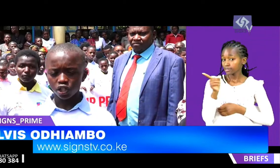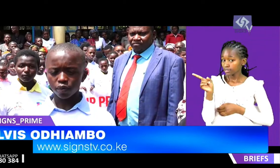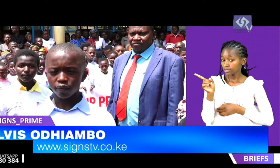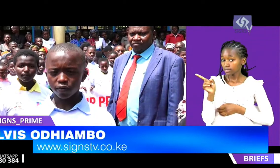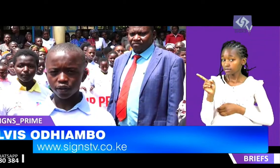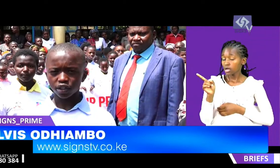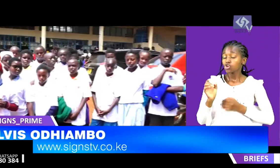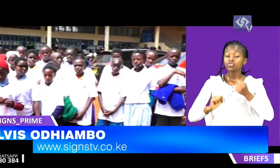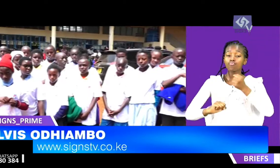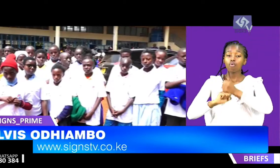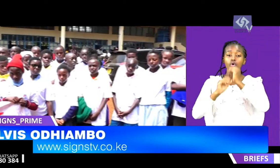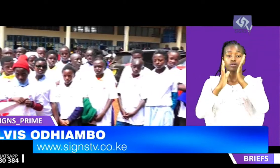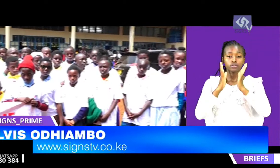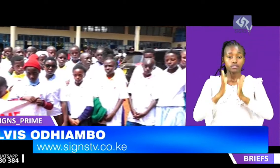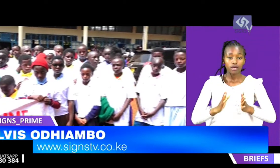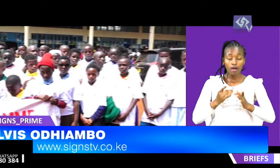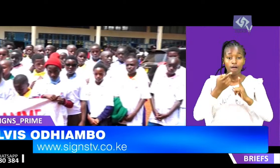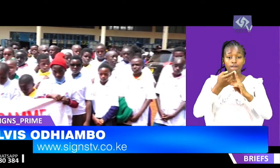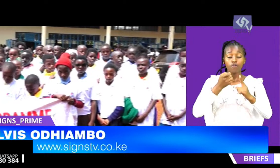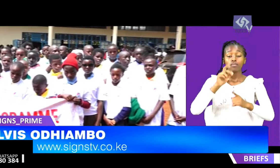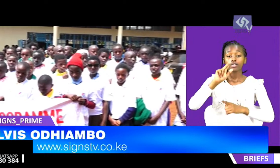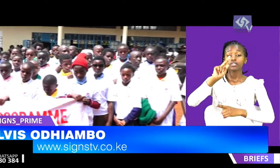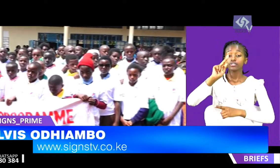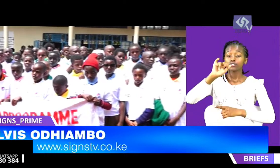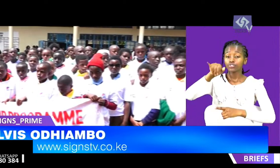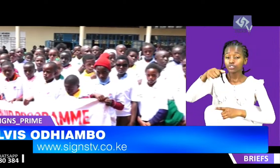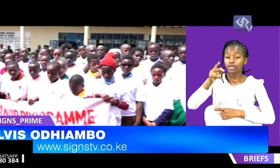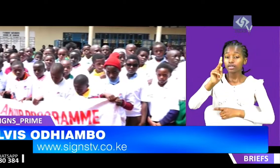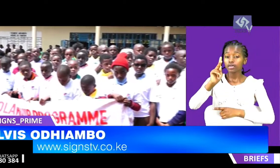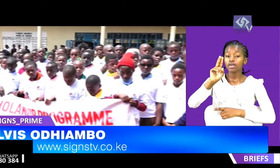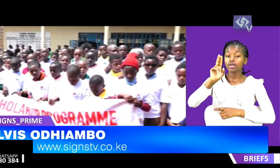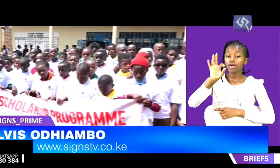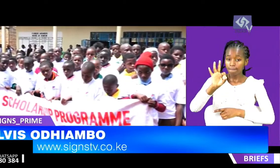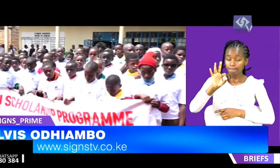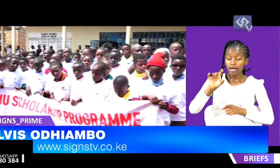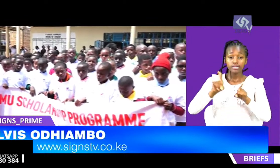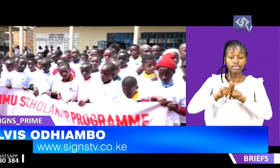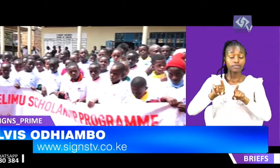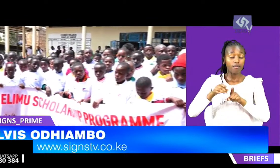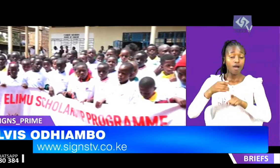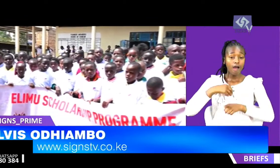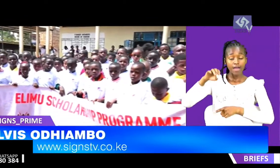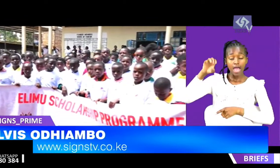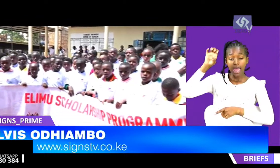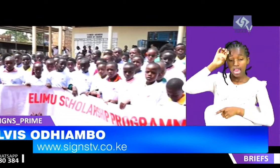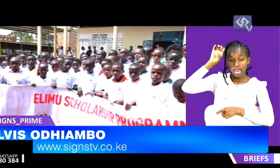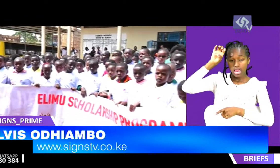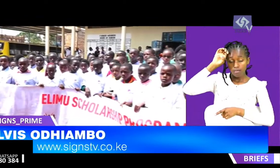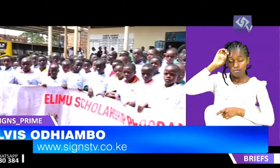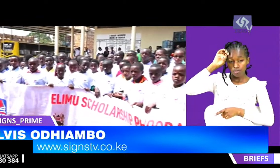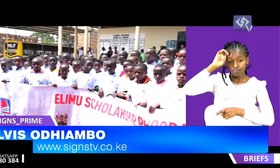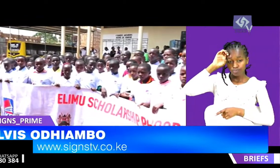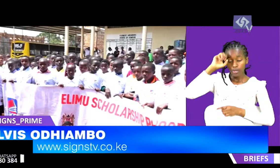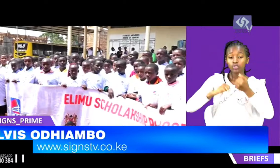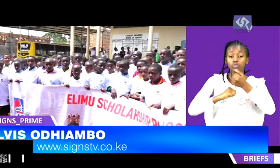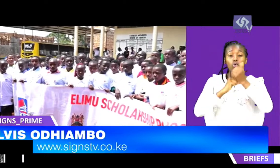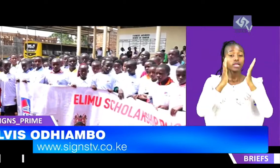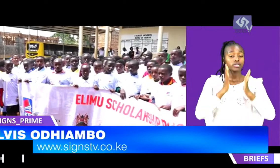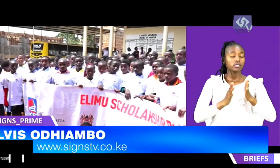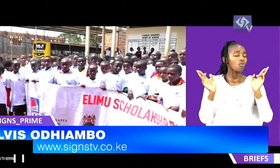sponsorship of JKF or Elimu scholarship, because it will help me so that I can achieve my goals when I go to secondary